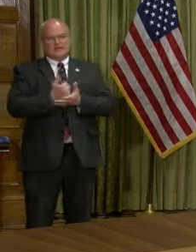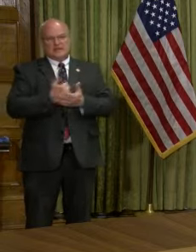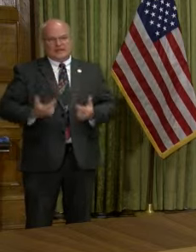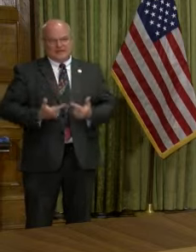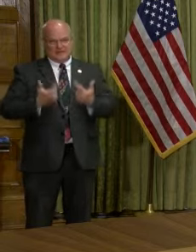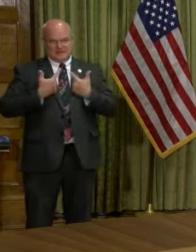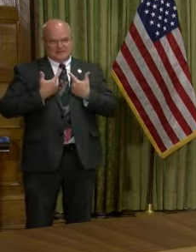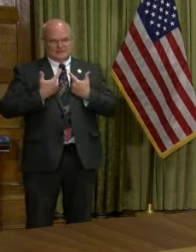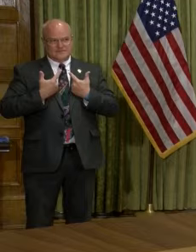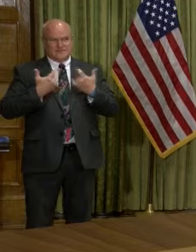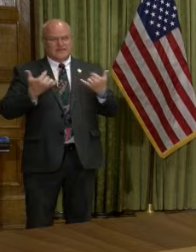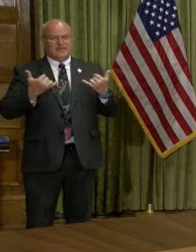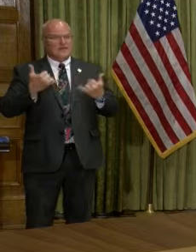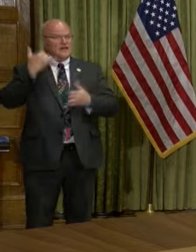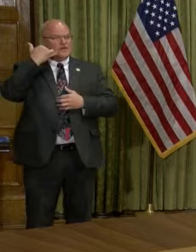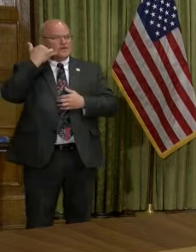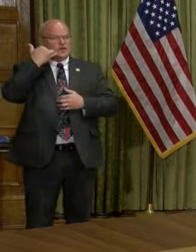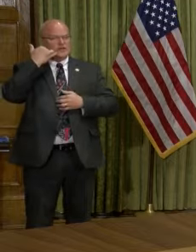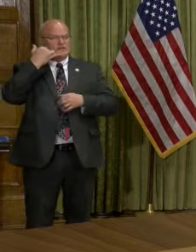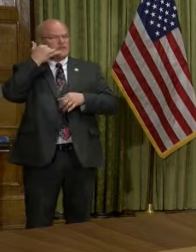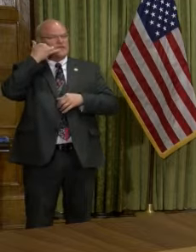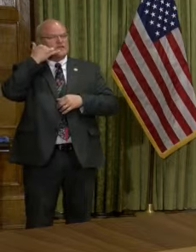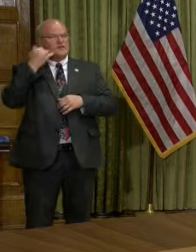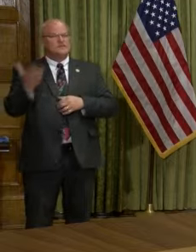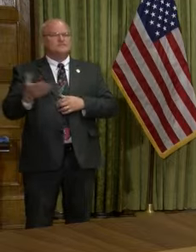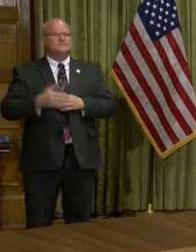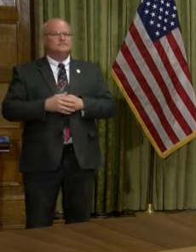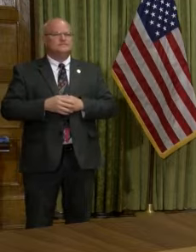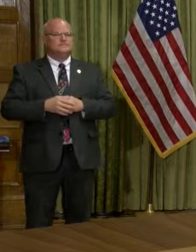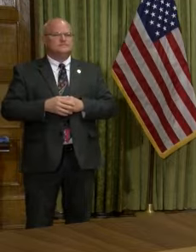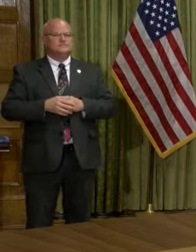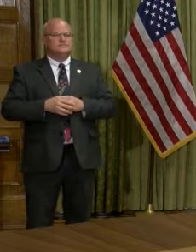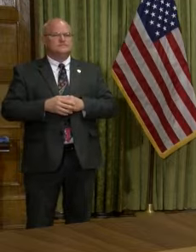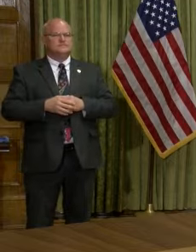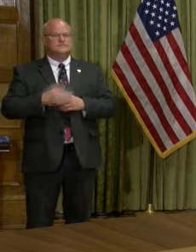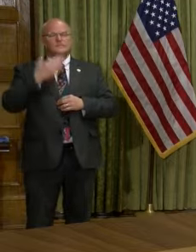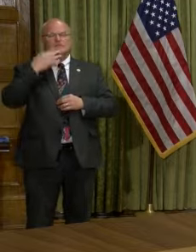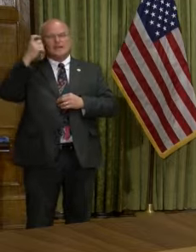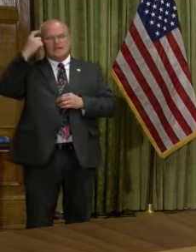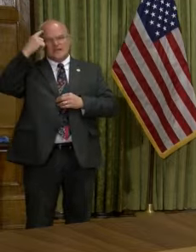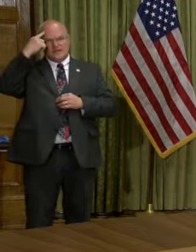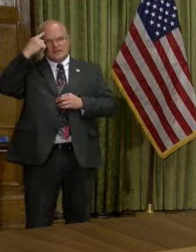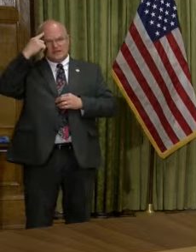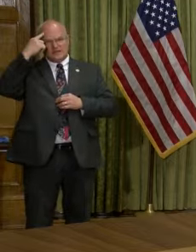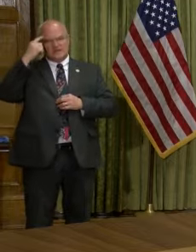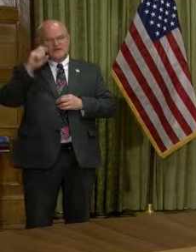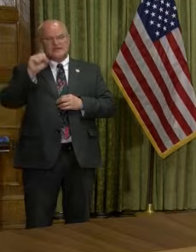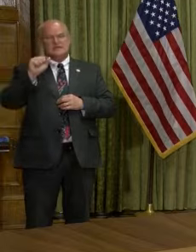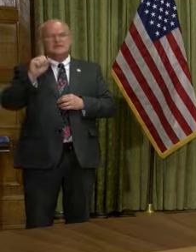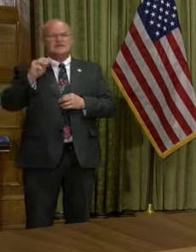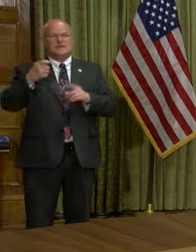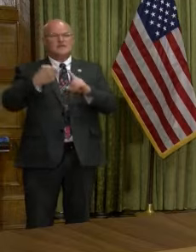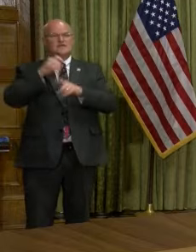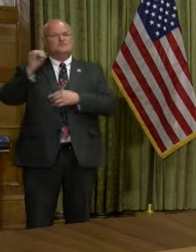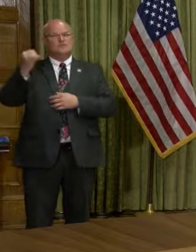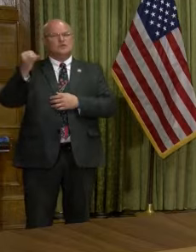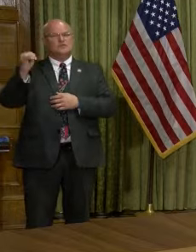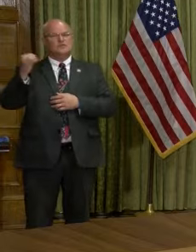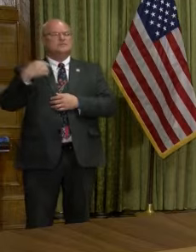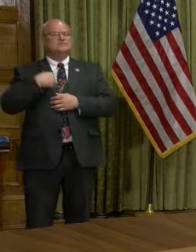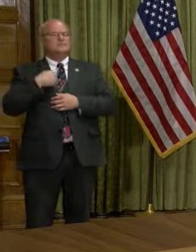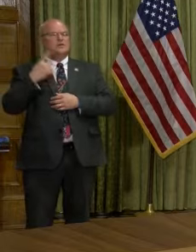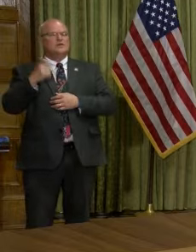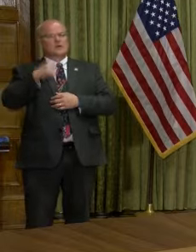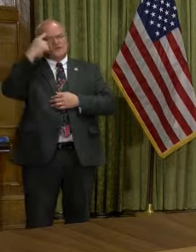living. And now to the question remotely. Yeah, thanks, Governor. It's Stan from NEA Report in Jonesboro. Question